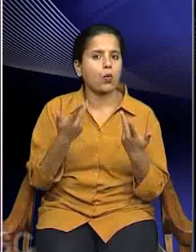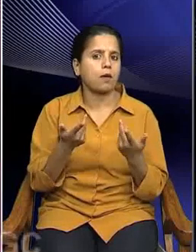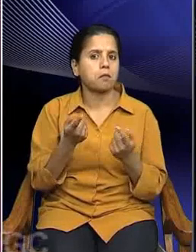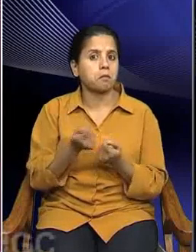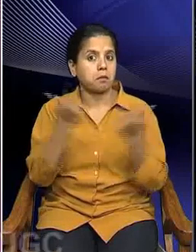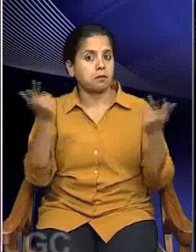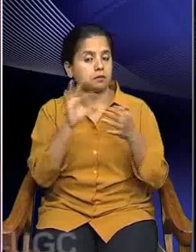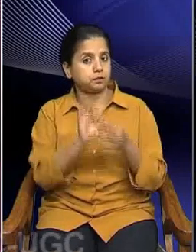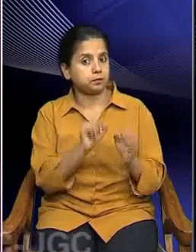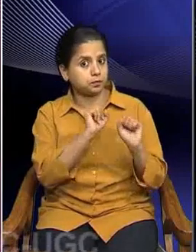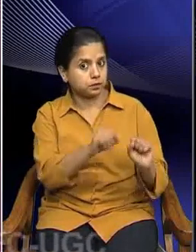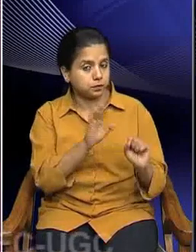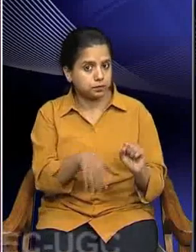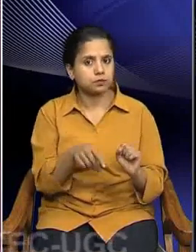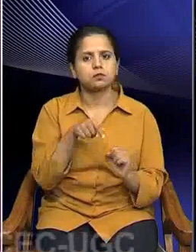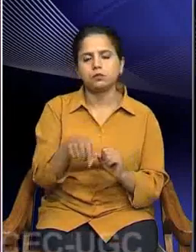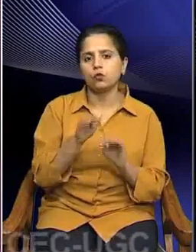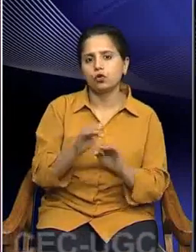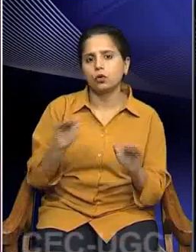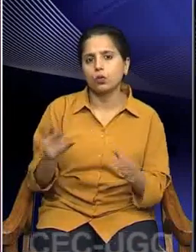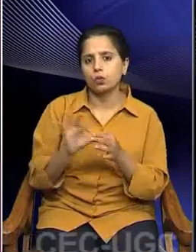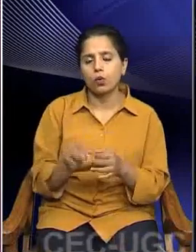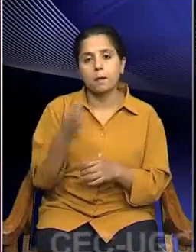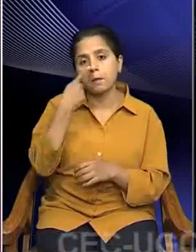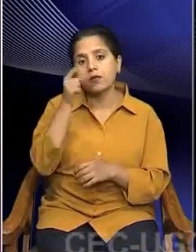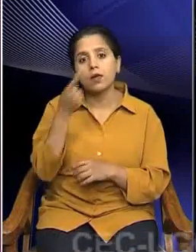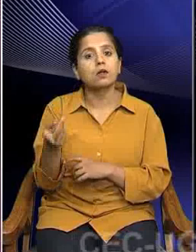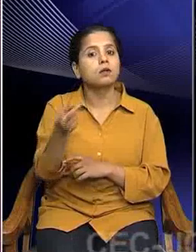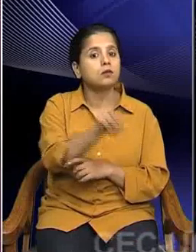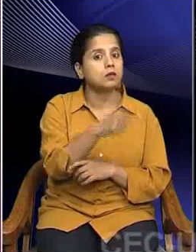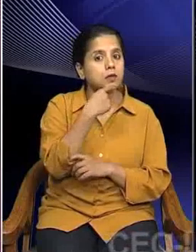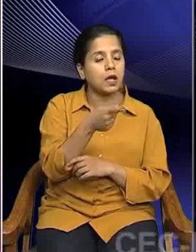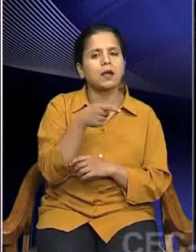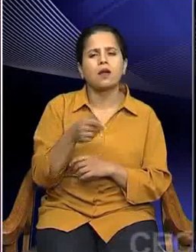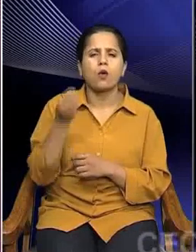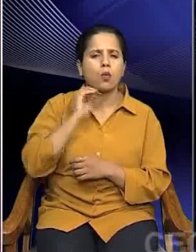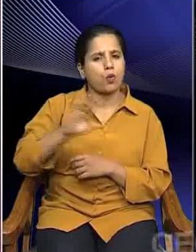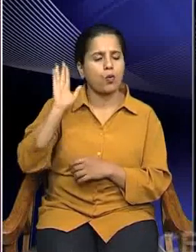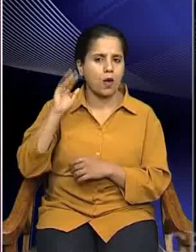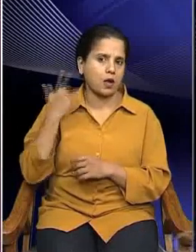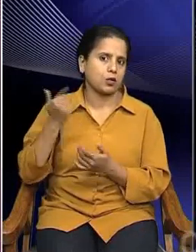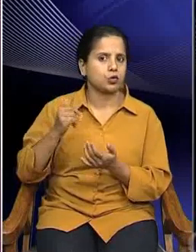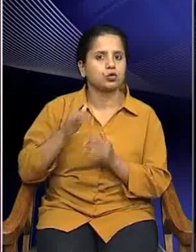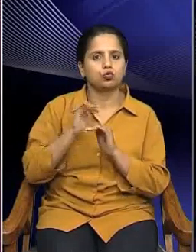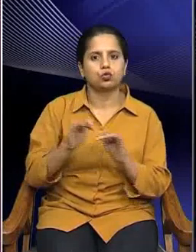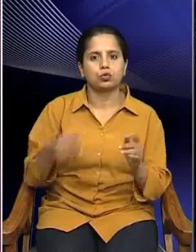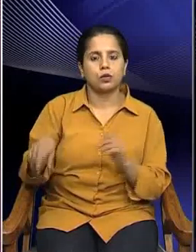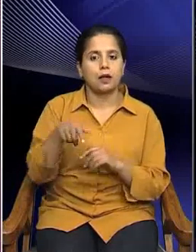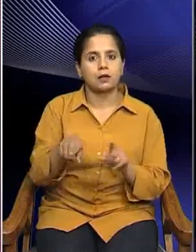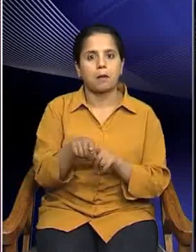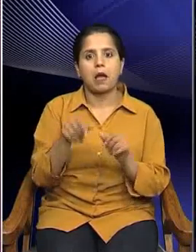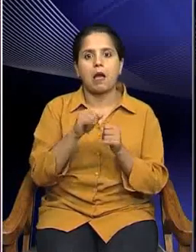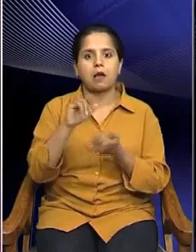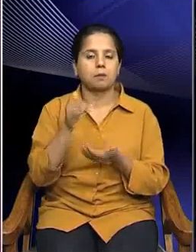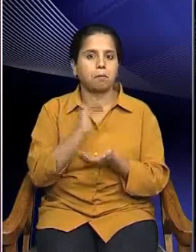from the side of children to the parents. So in the traditional societies, the children are considered as asset